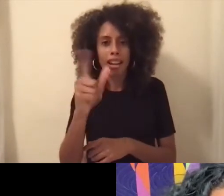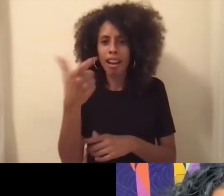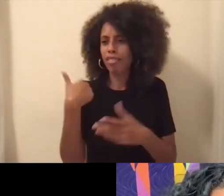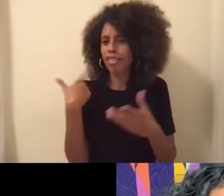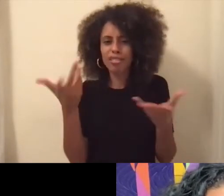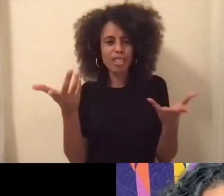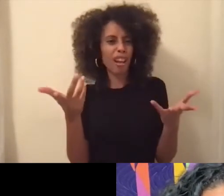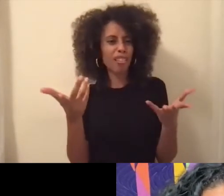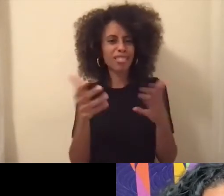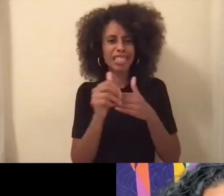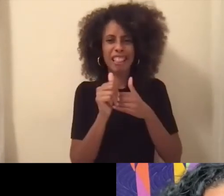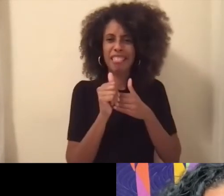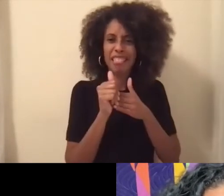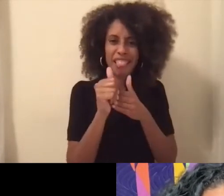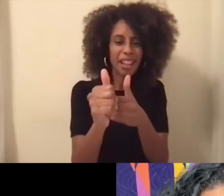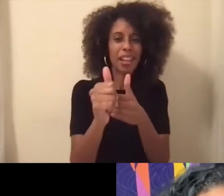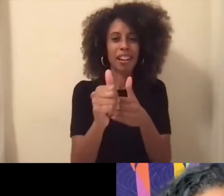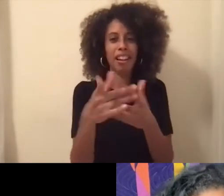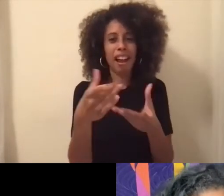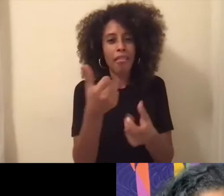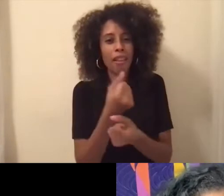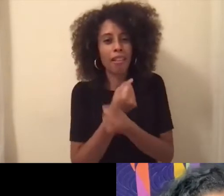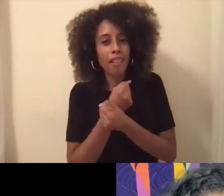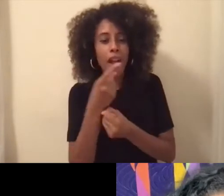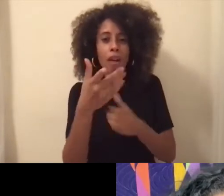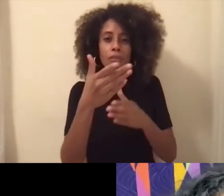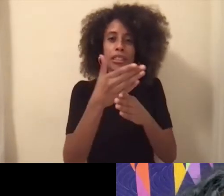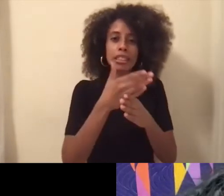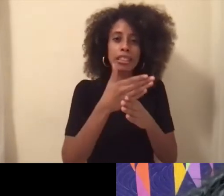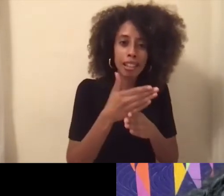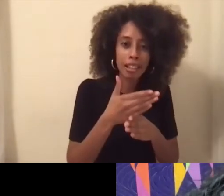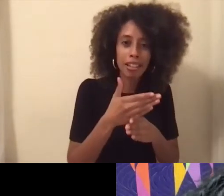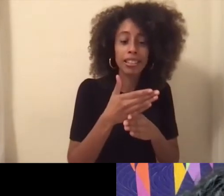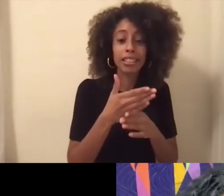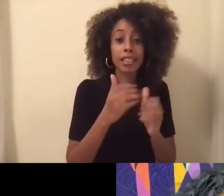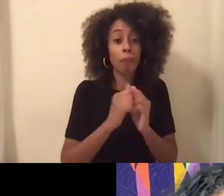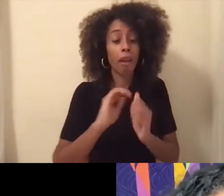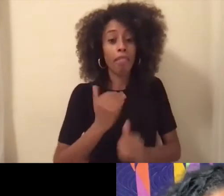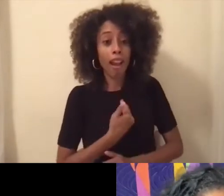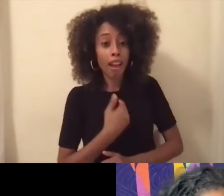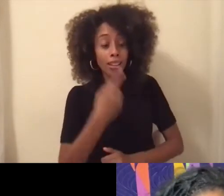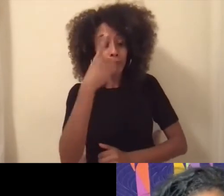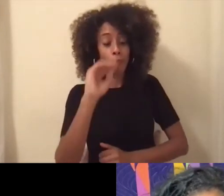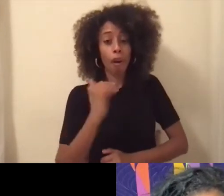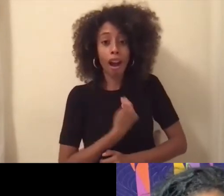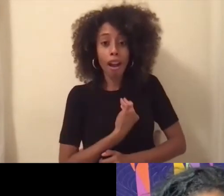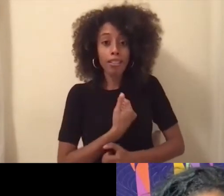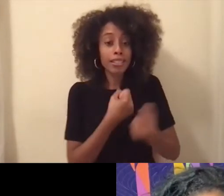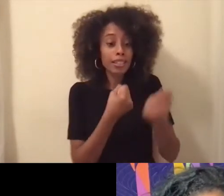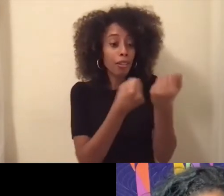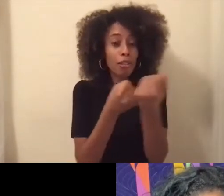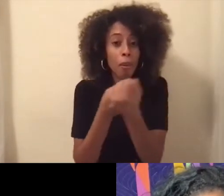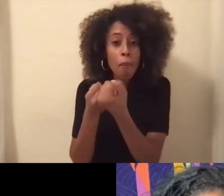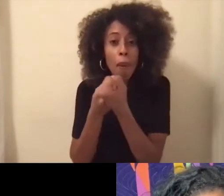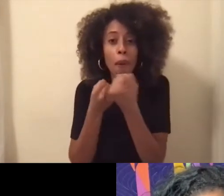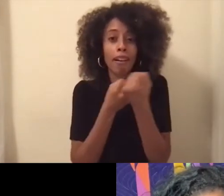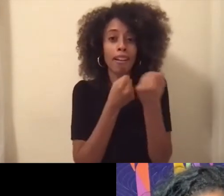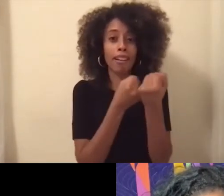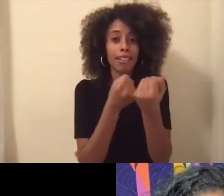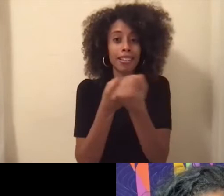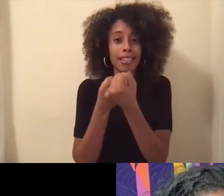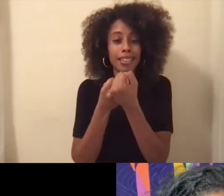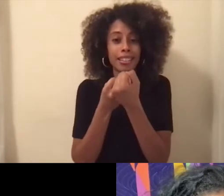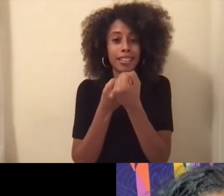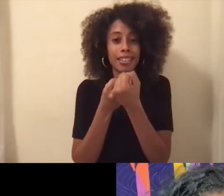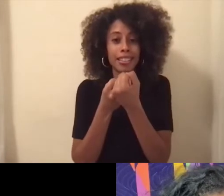leadership and the love that she shares with us and for us, and the support that she offers as